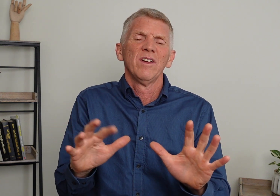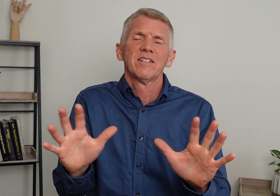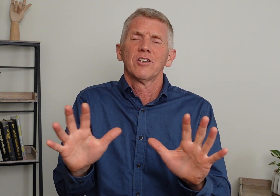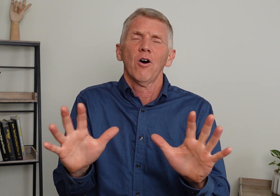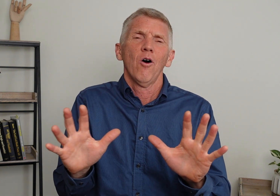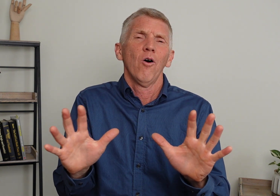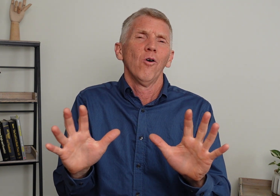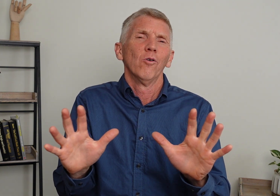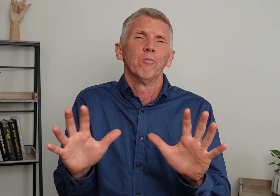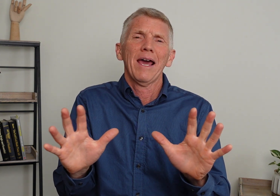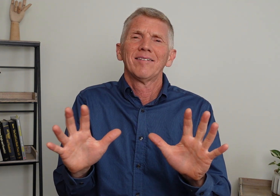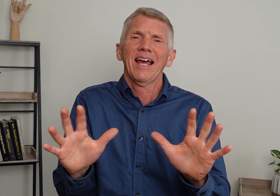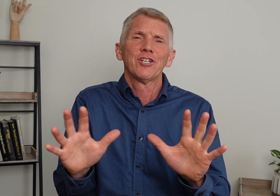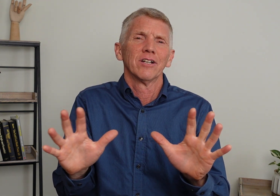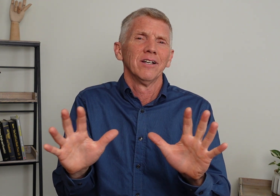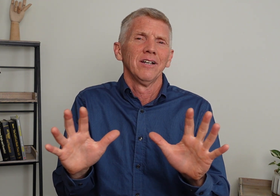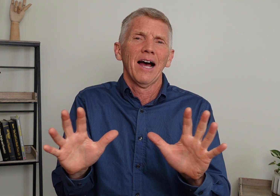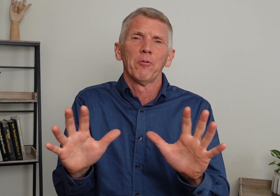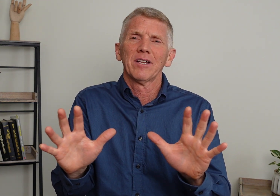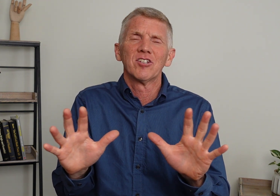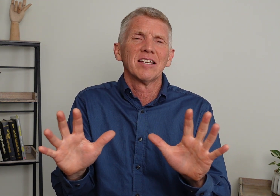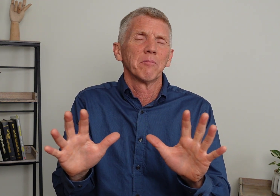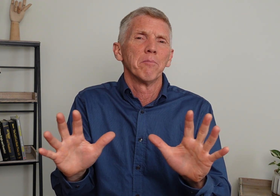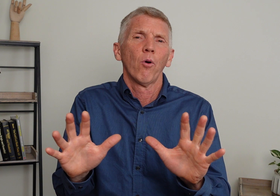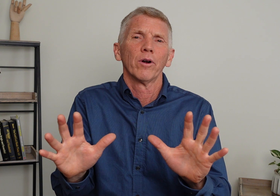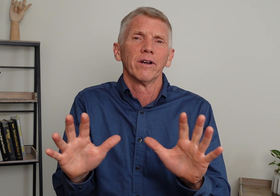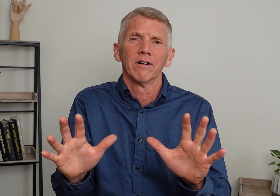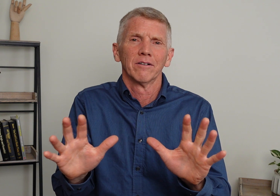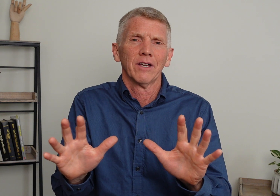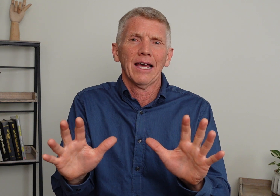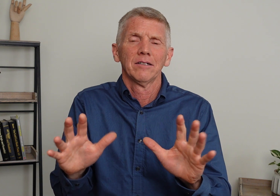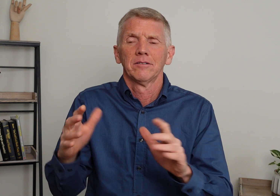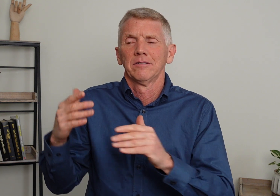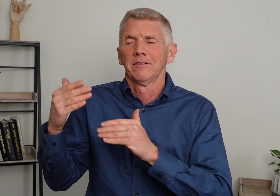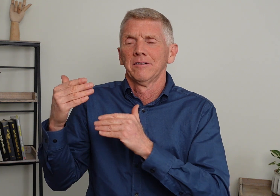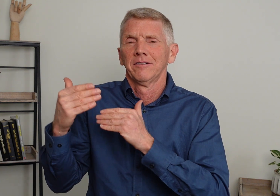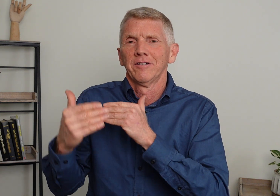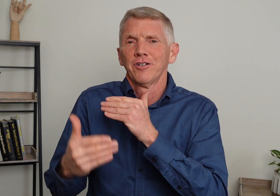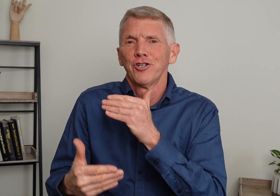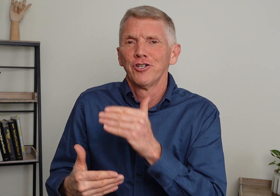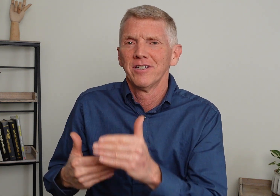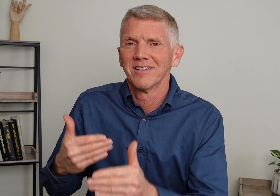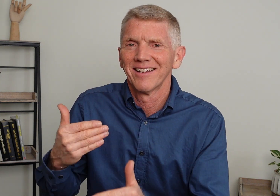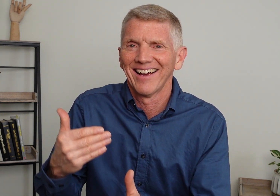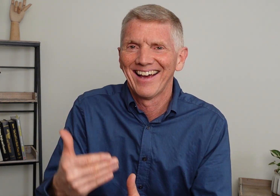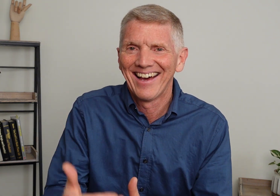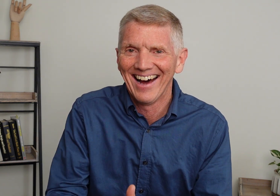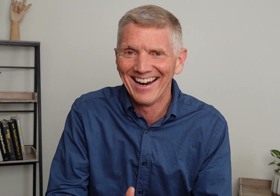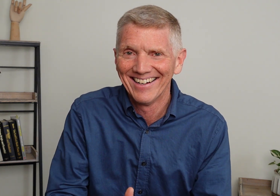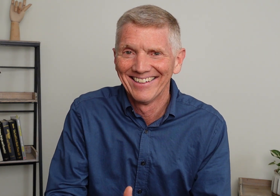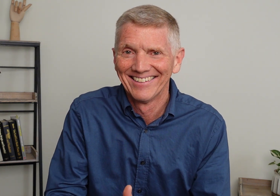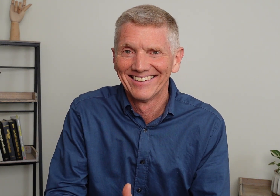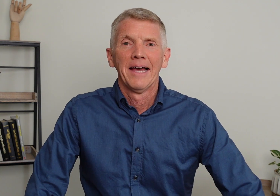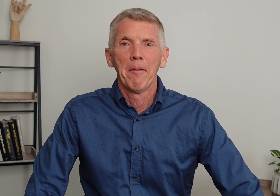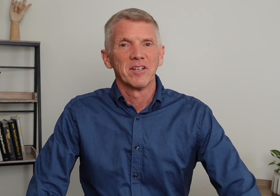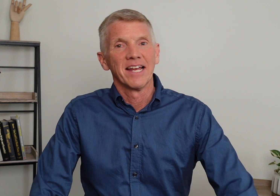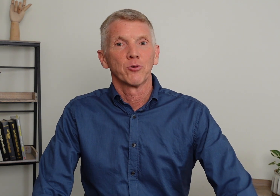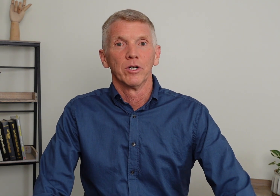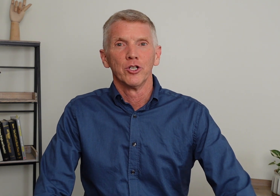is oh, pay attention. I'm really going to say something important here, okay? She is kind. How about this next one? You